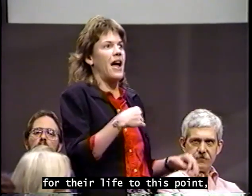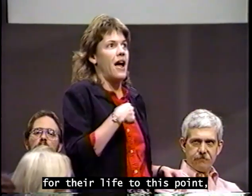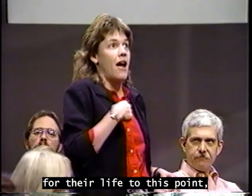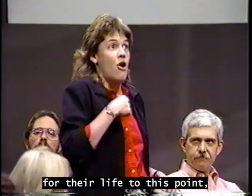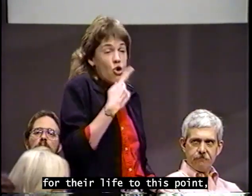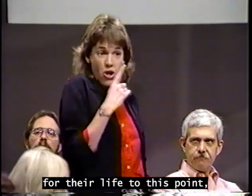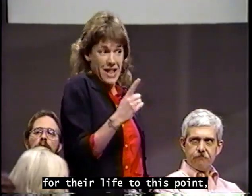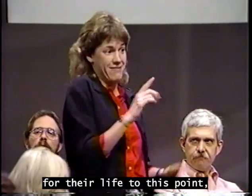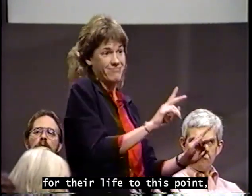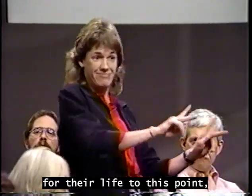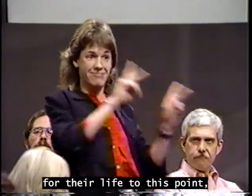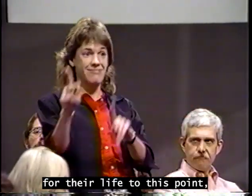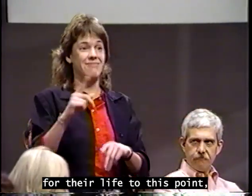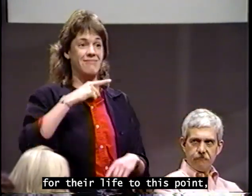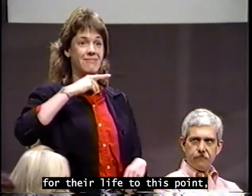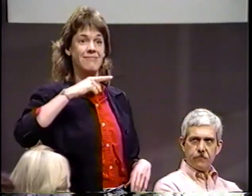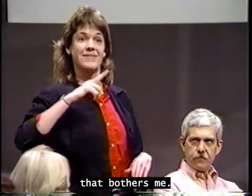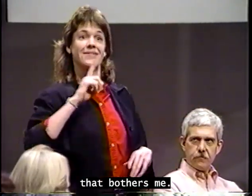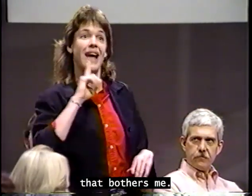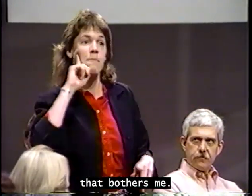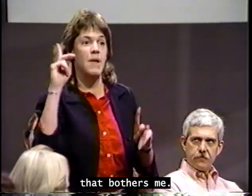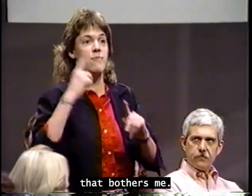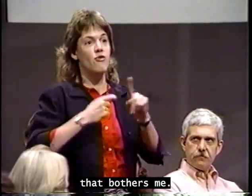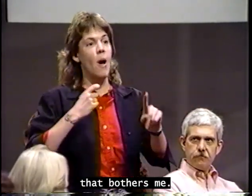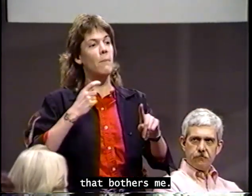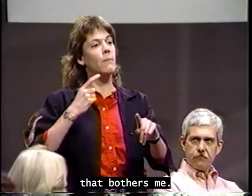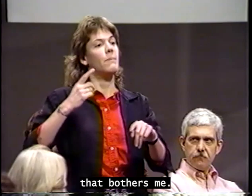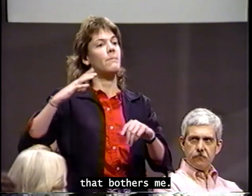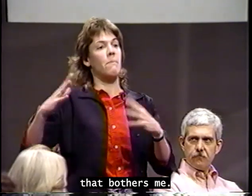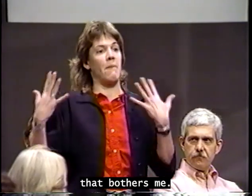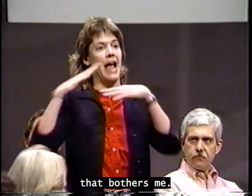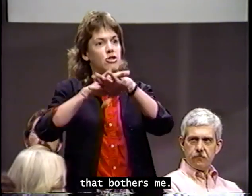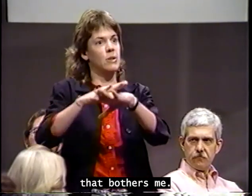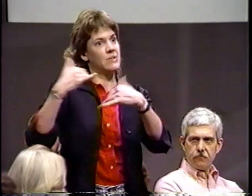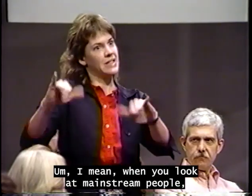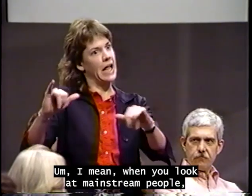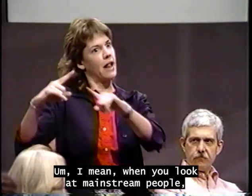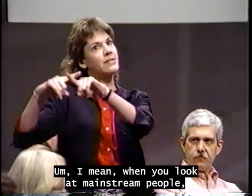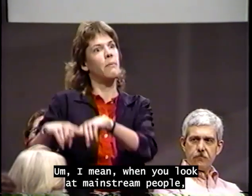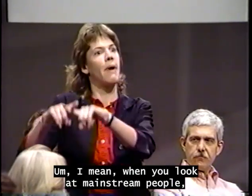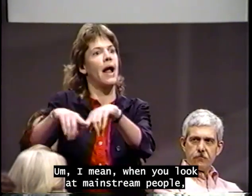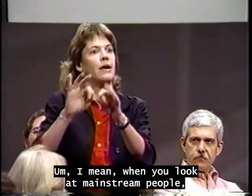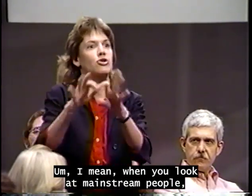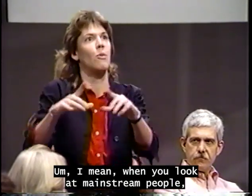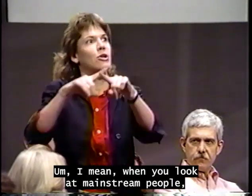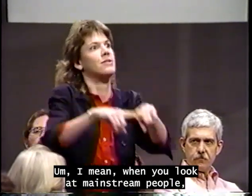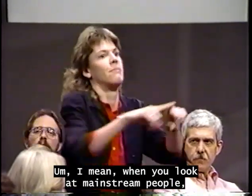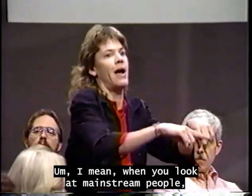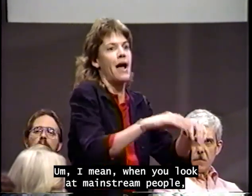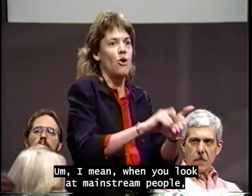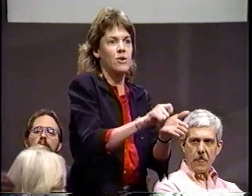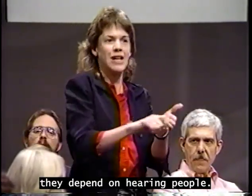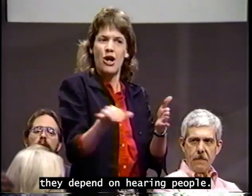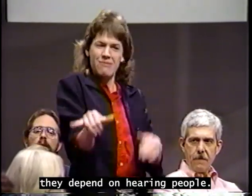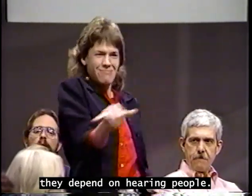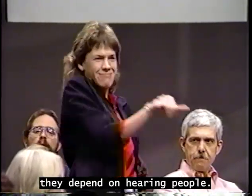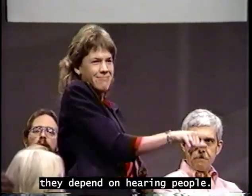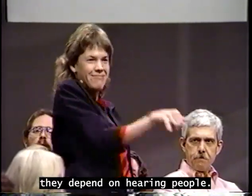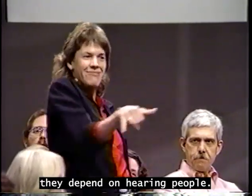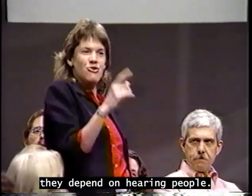for their life to this point, that bothers me. I mean, when you look at mainstream people, they depend on hearing people.